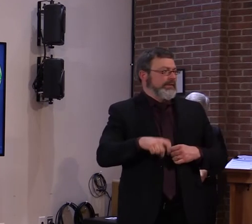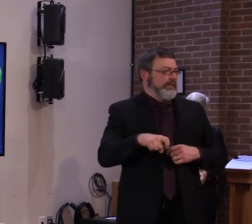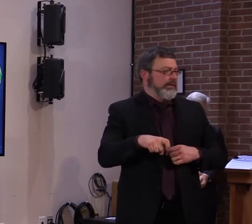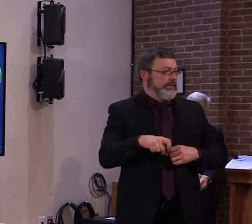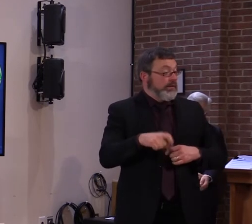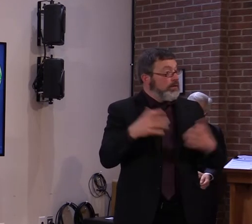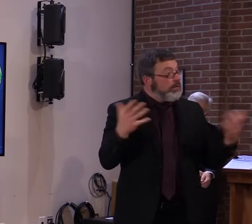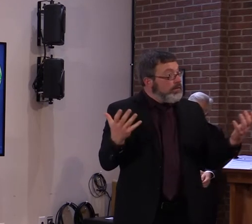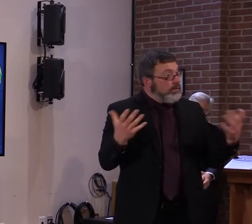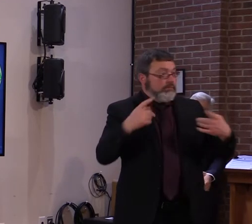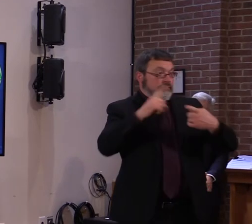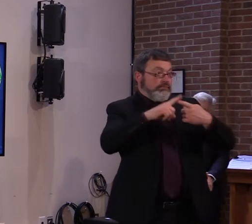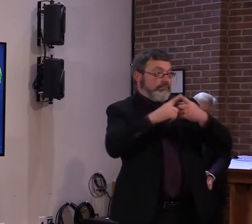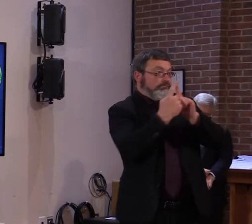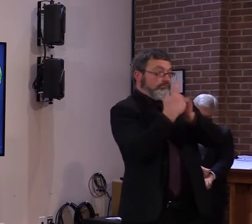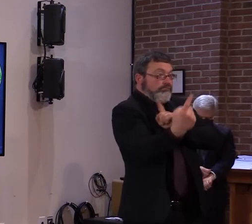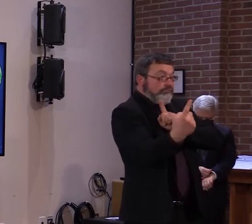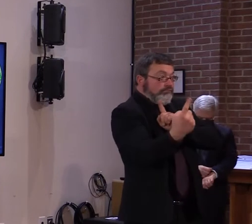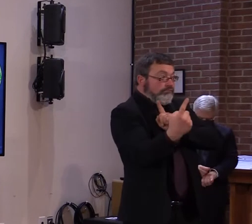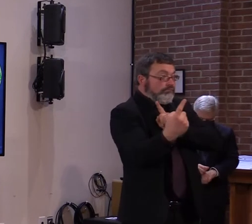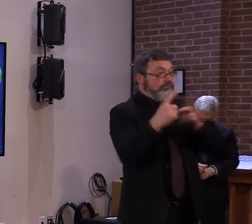if Vermonters follow the guidance.